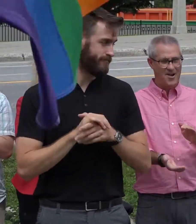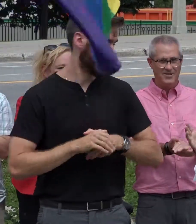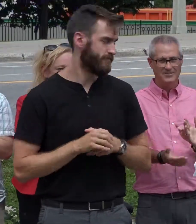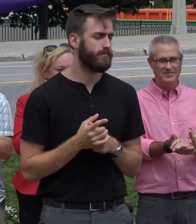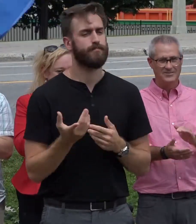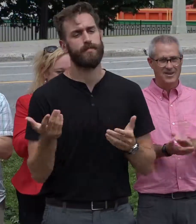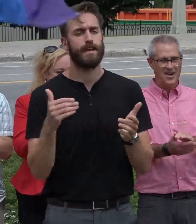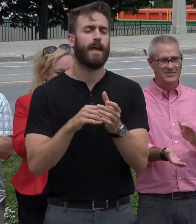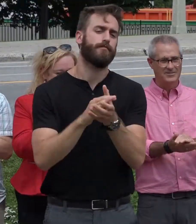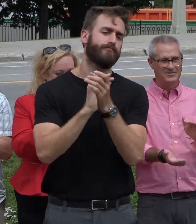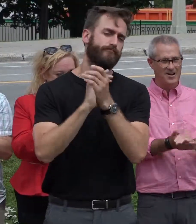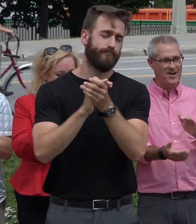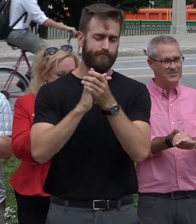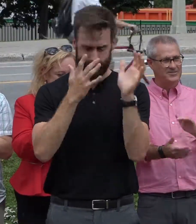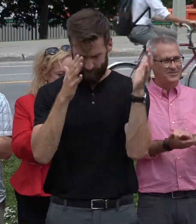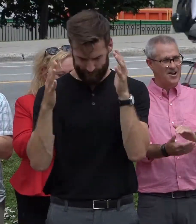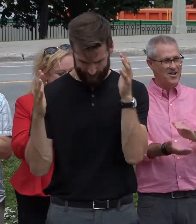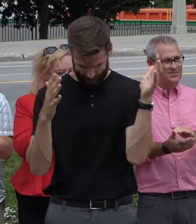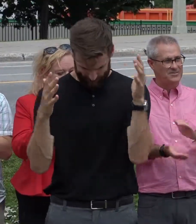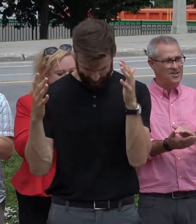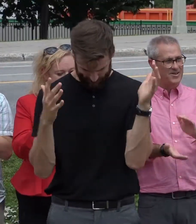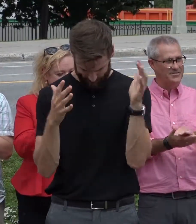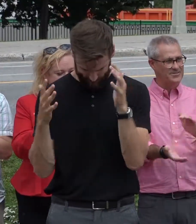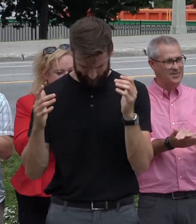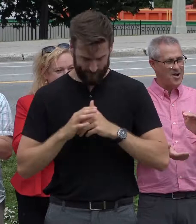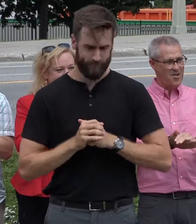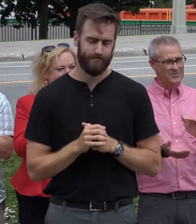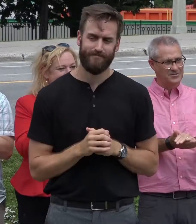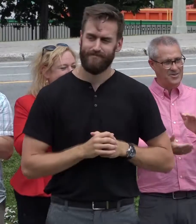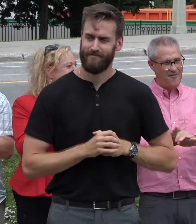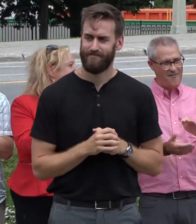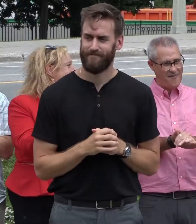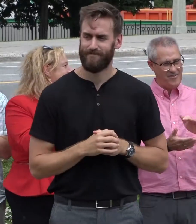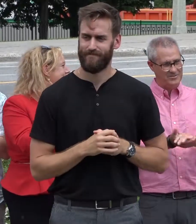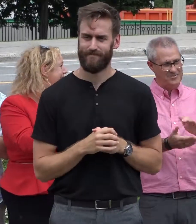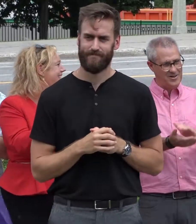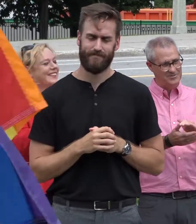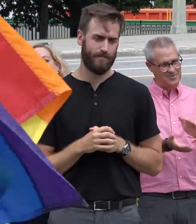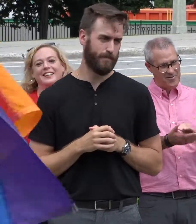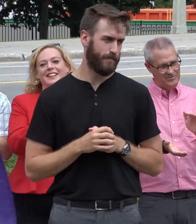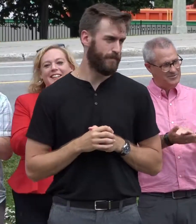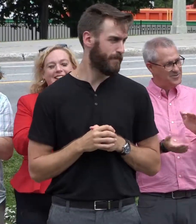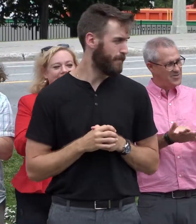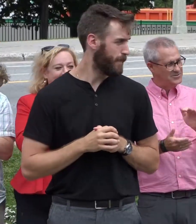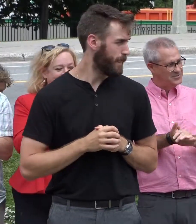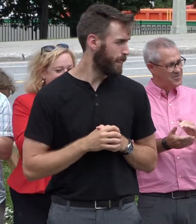Another big shout out. I think we can rouse up another one.